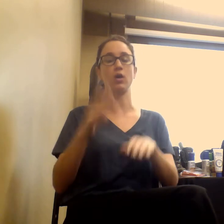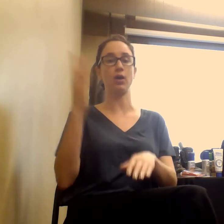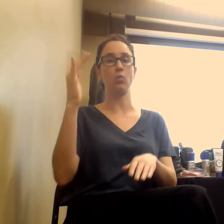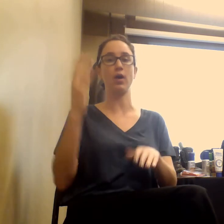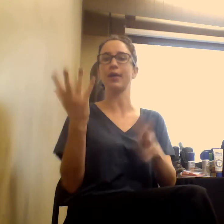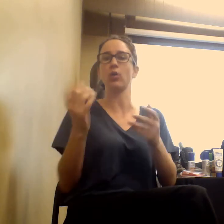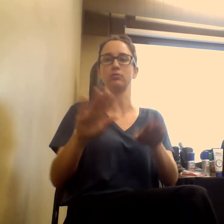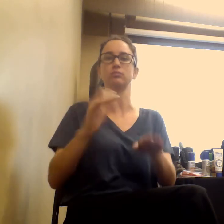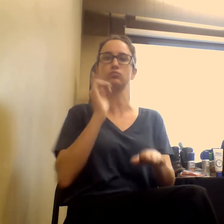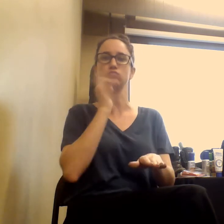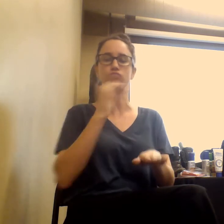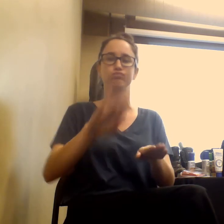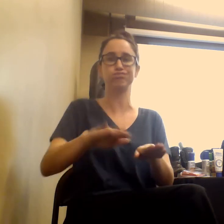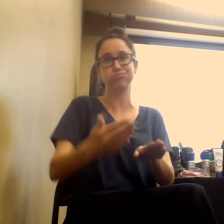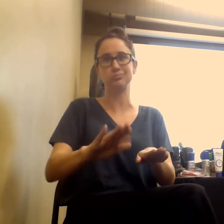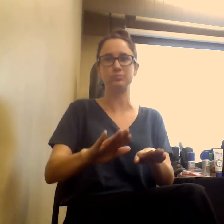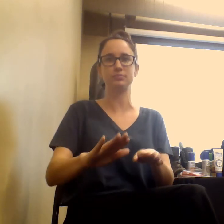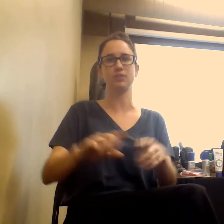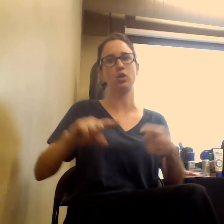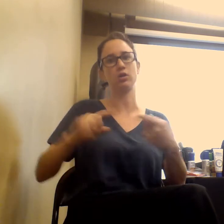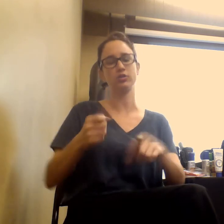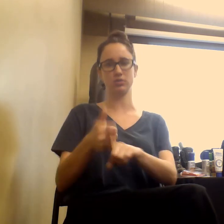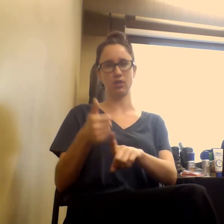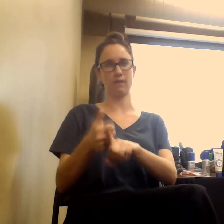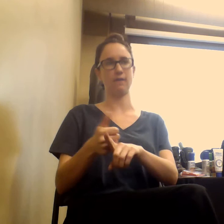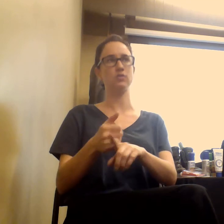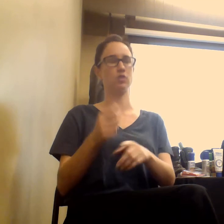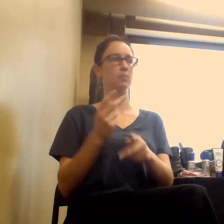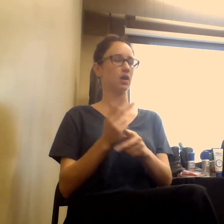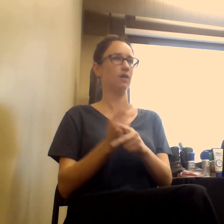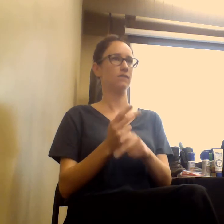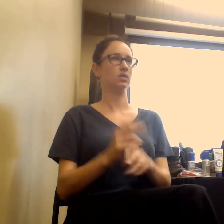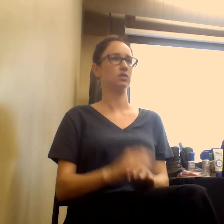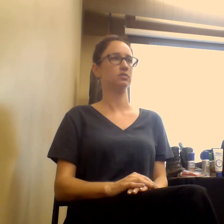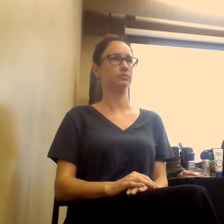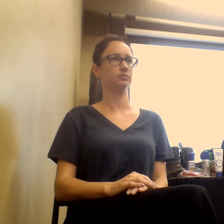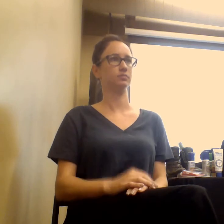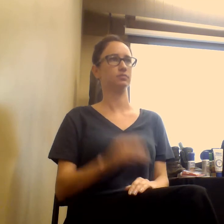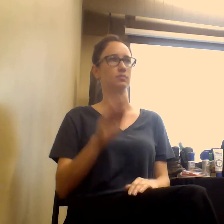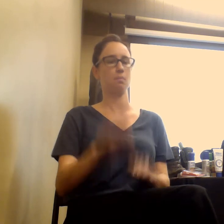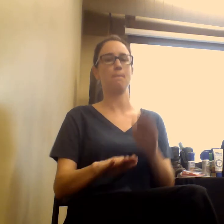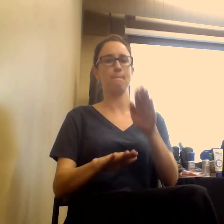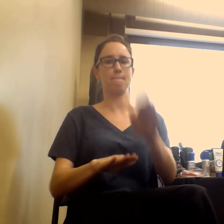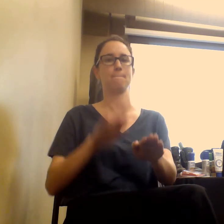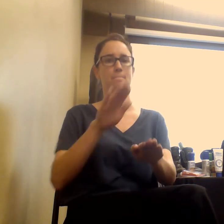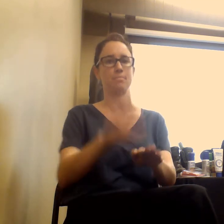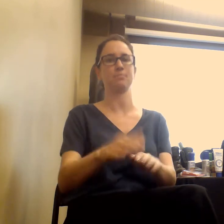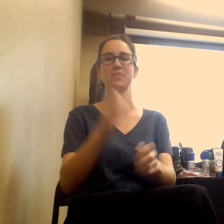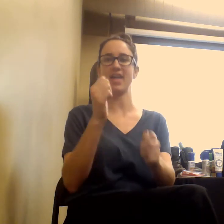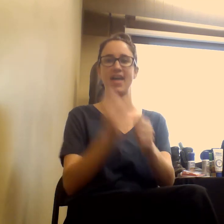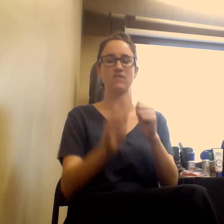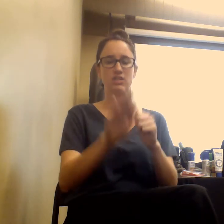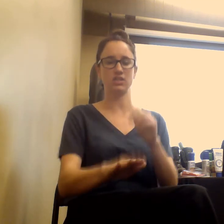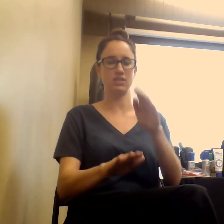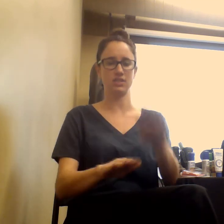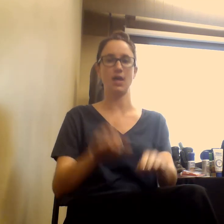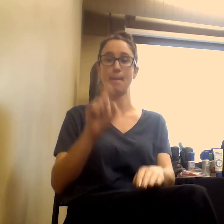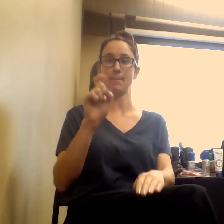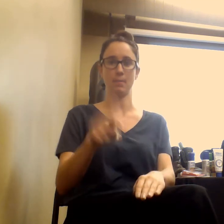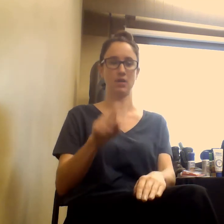Park down to the falls, which are beautiful falls. If you've never seen them, oh my gosh, they've been there for like 10,000 years. It's spring